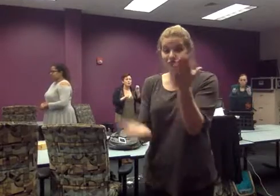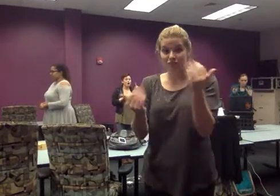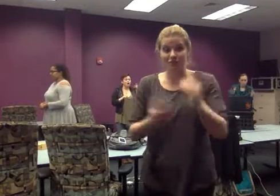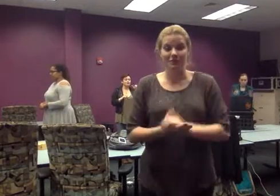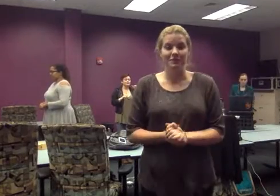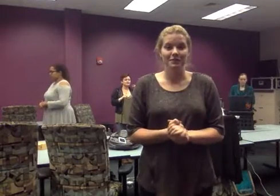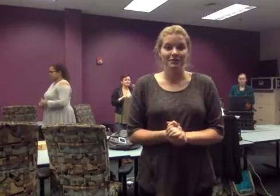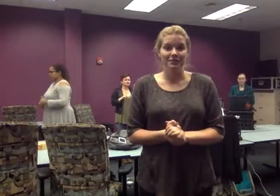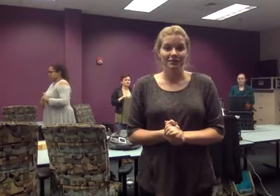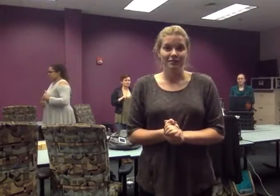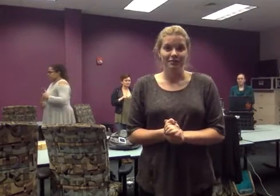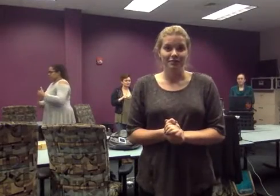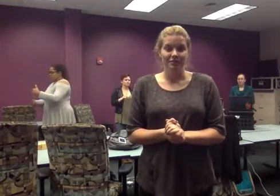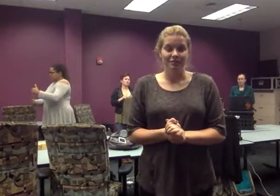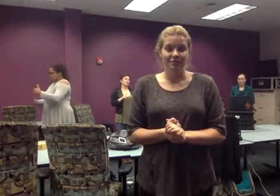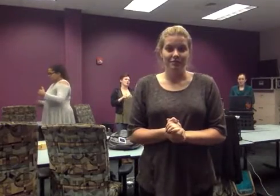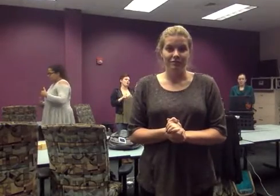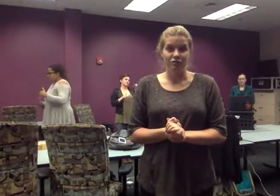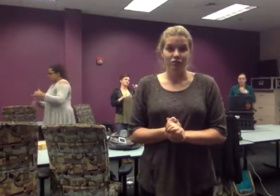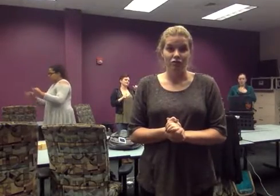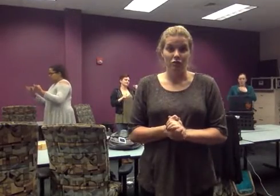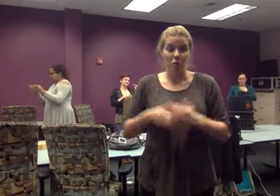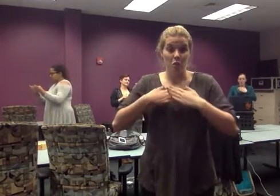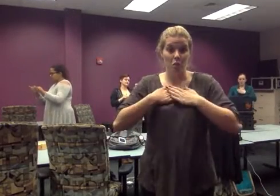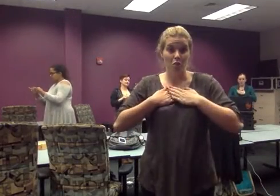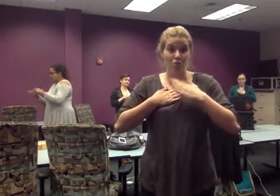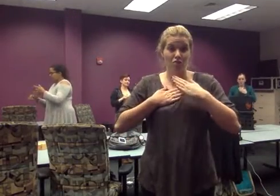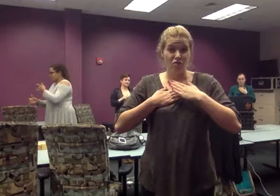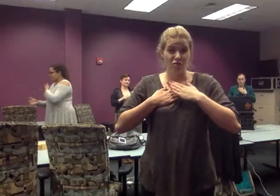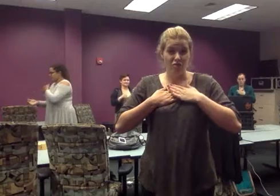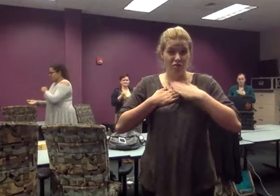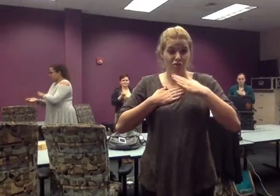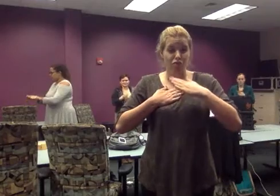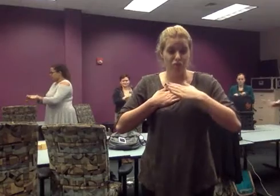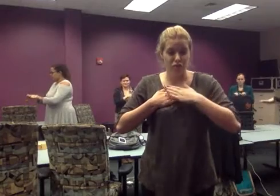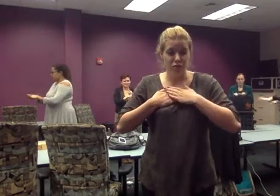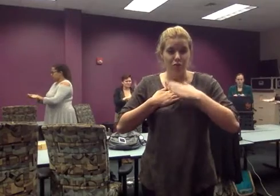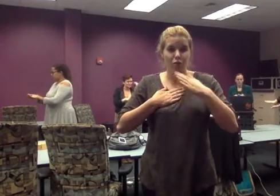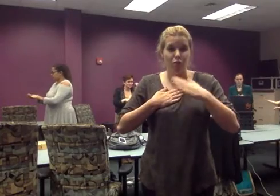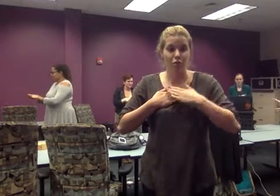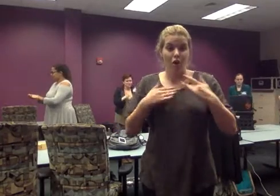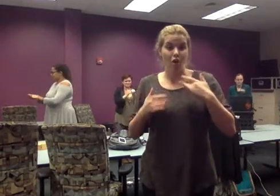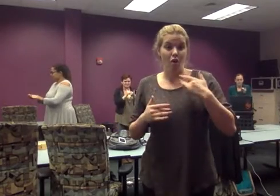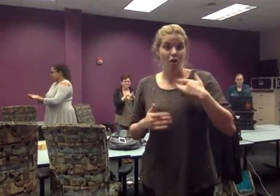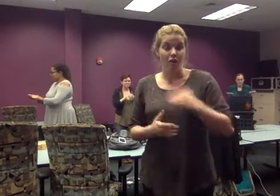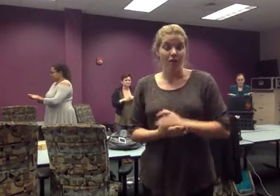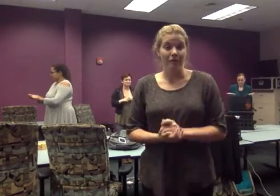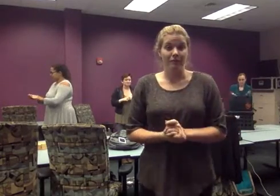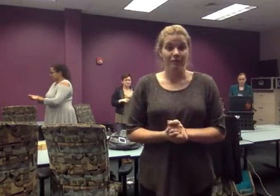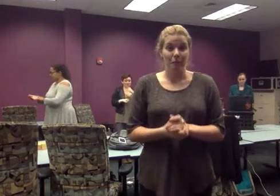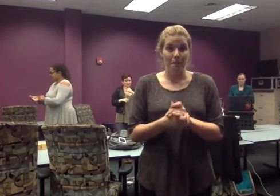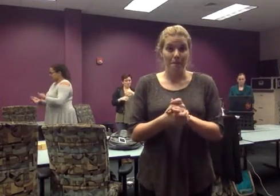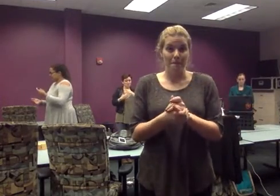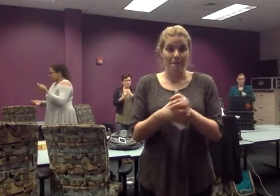respiration measuring with our heart rate, we noticed how we really had a different heart rate